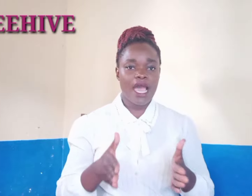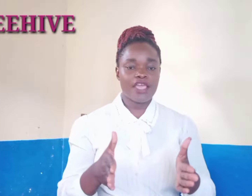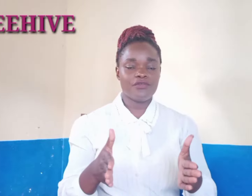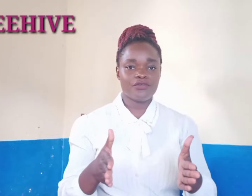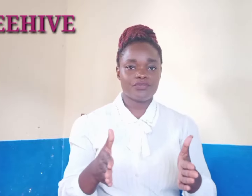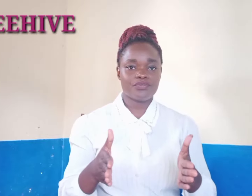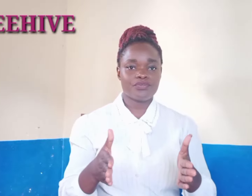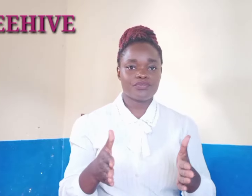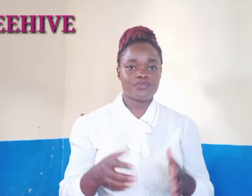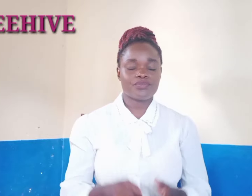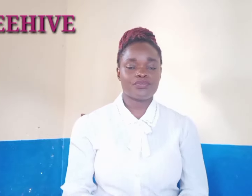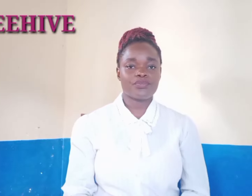beehive.